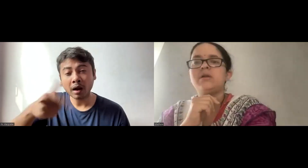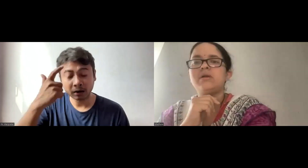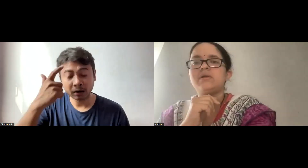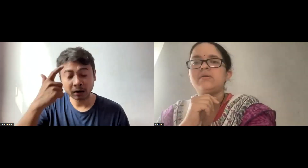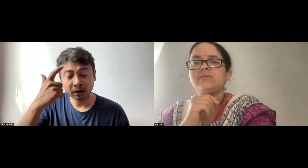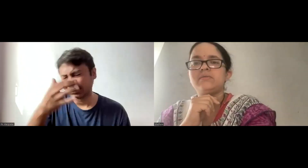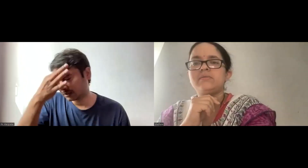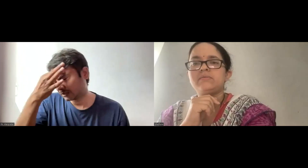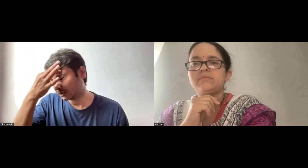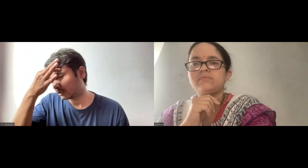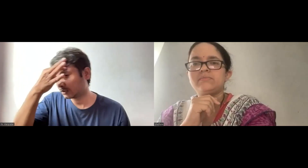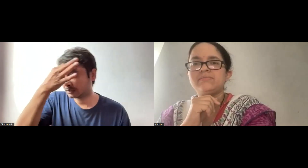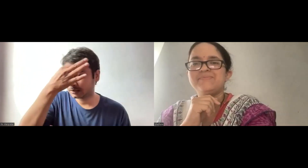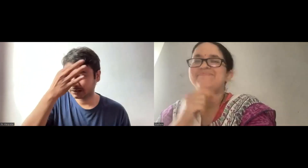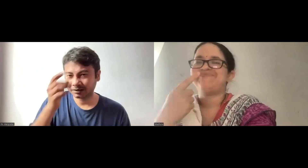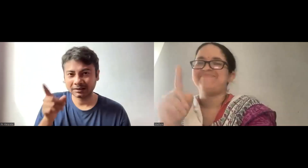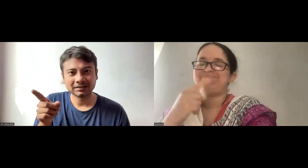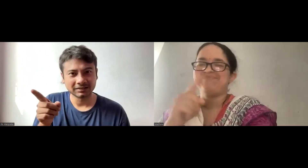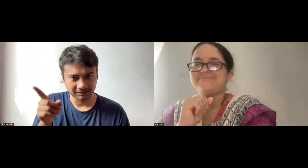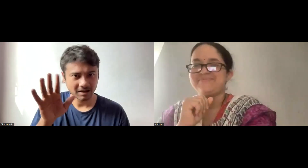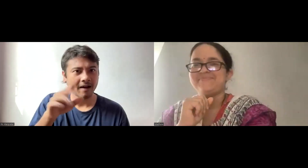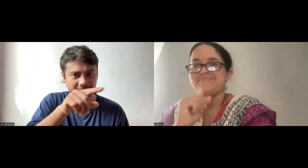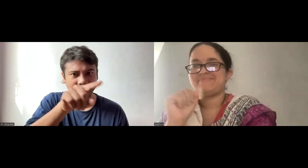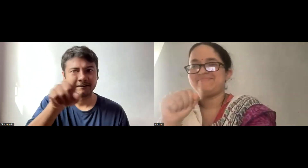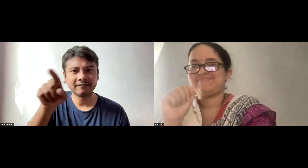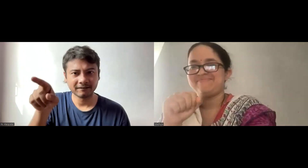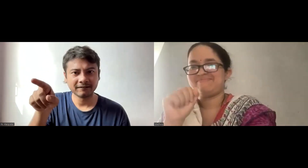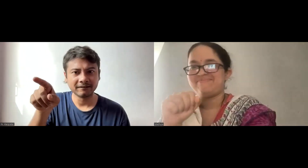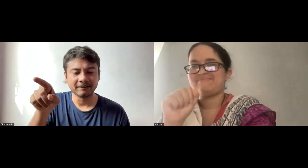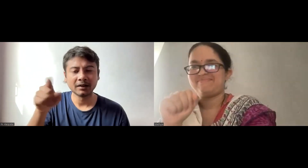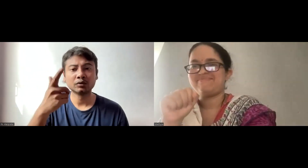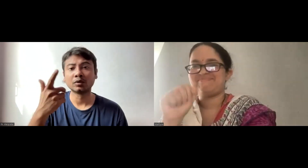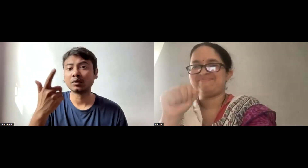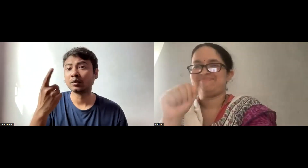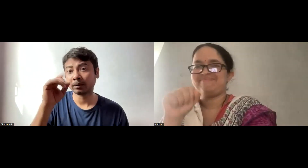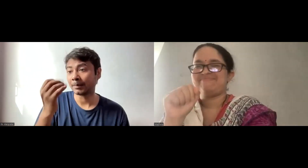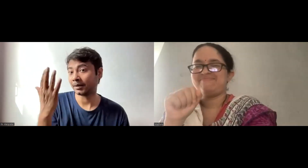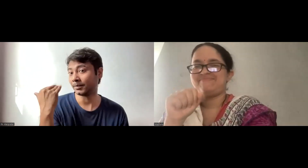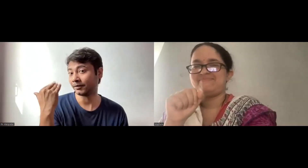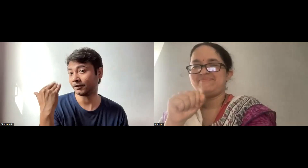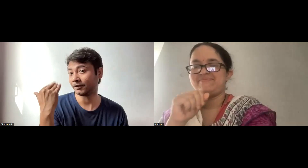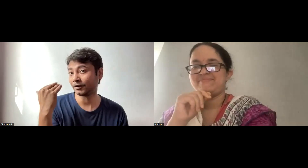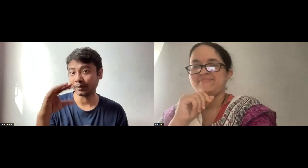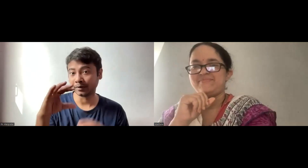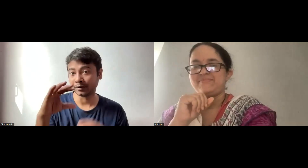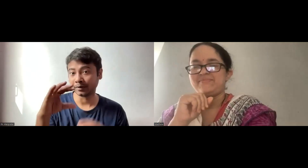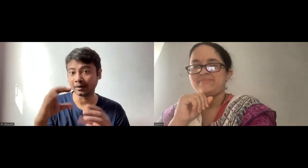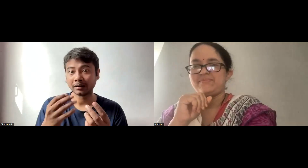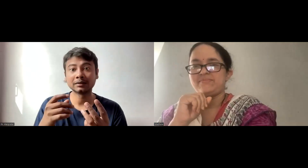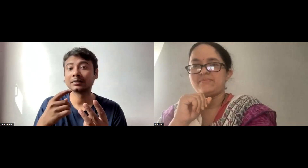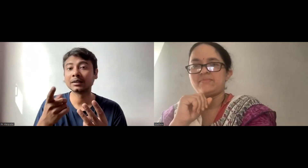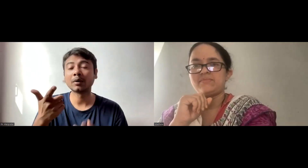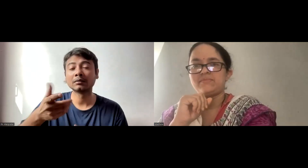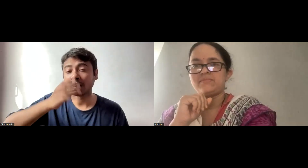about how smoking or liquor is all, it's a kind of an addiction. Then even tea, coffee is also